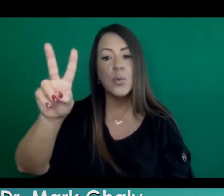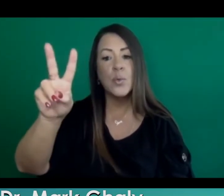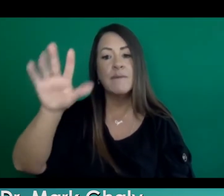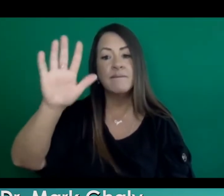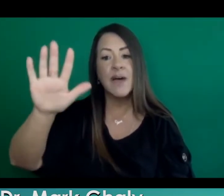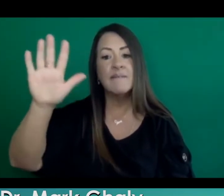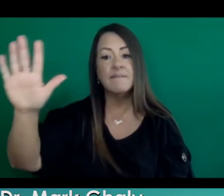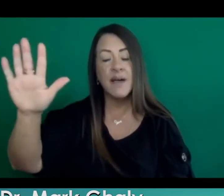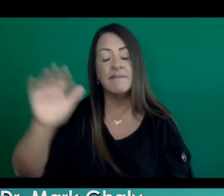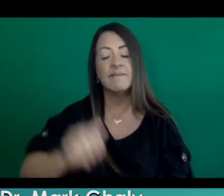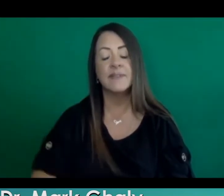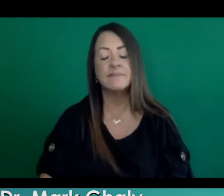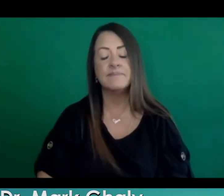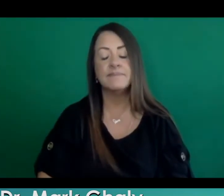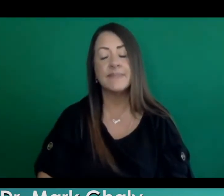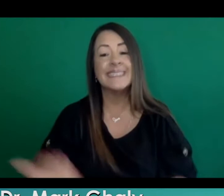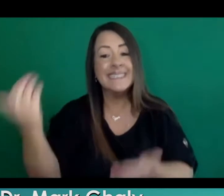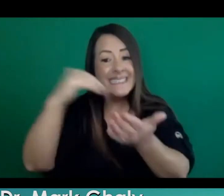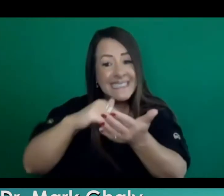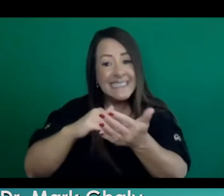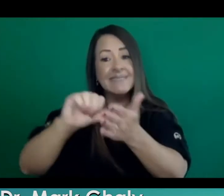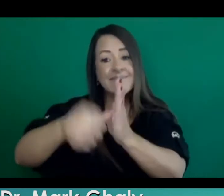1-833-422-4255. Again,